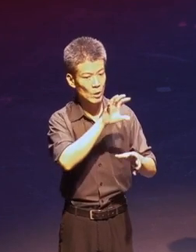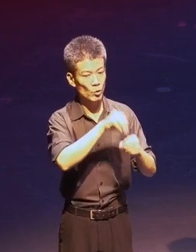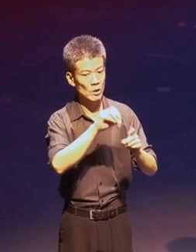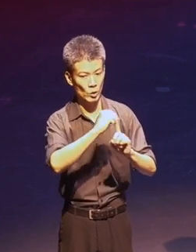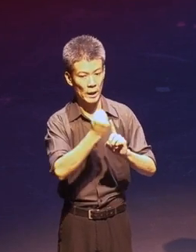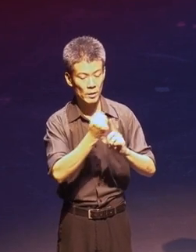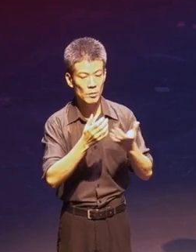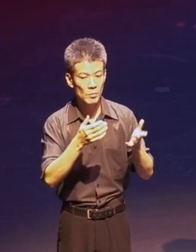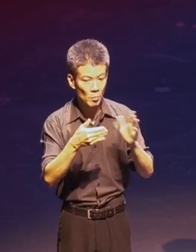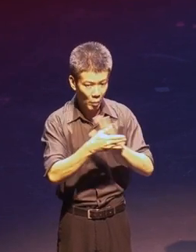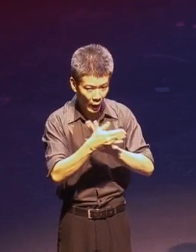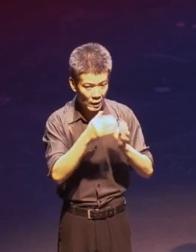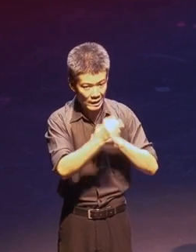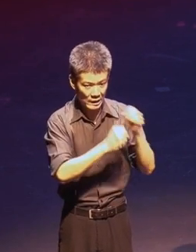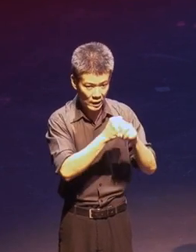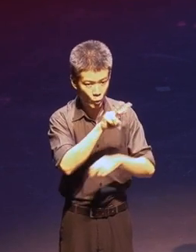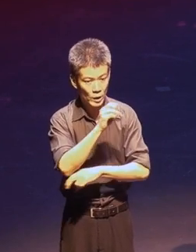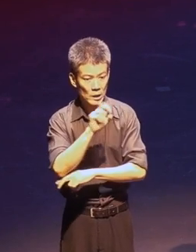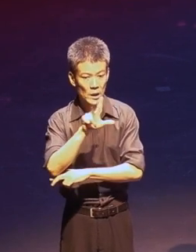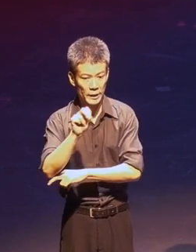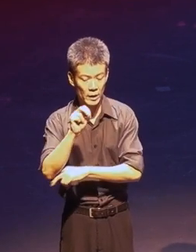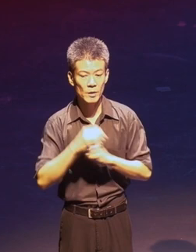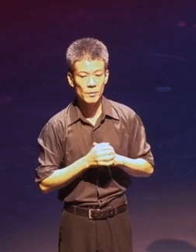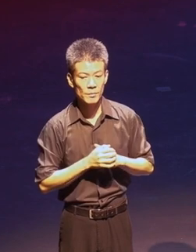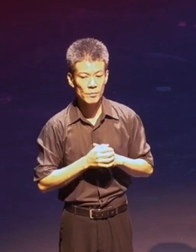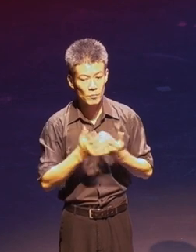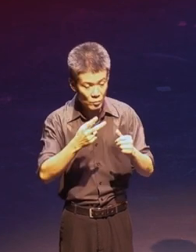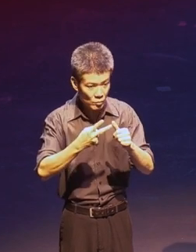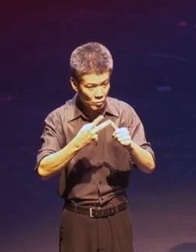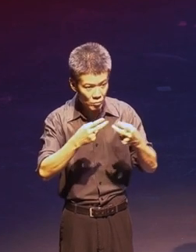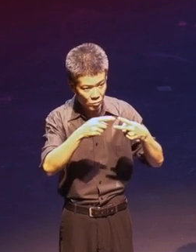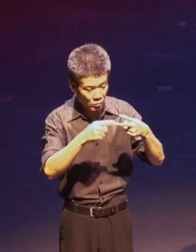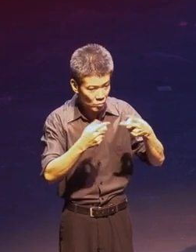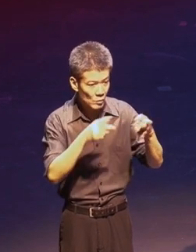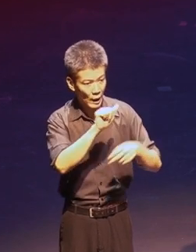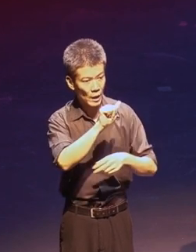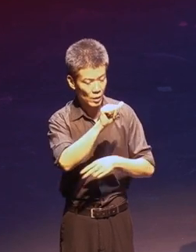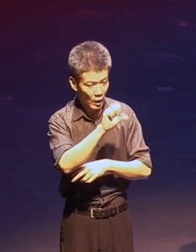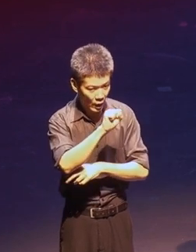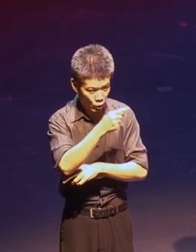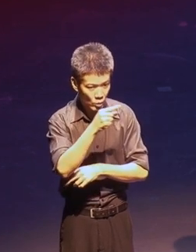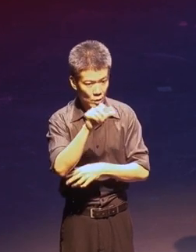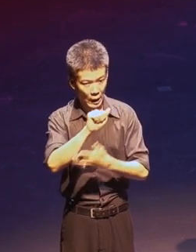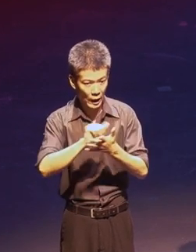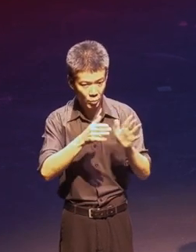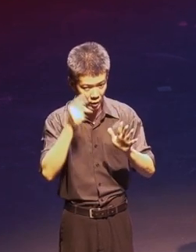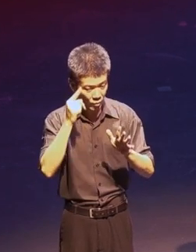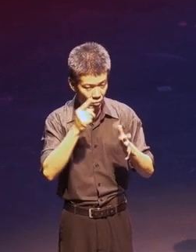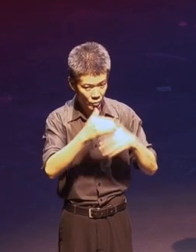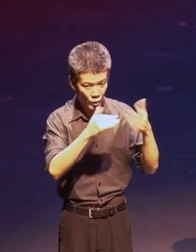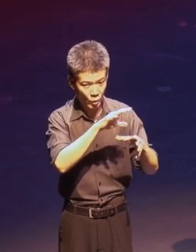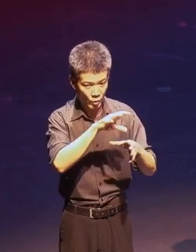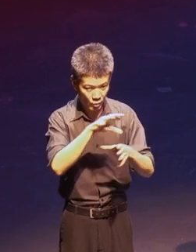inclusive society by the year 2030. The second is our SG Arts Plan, which builds upon the collective